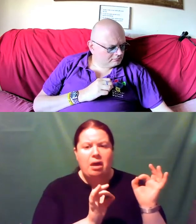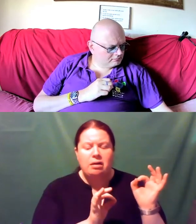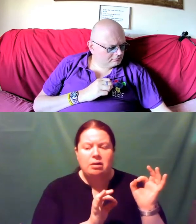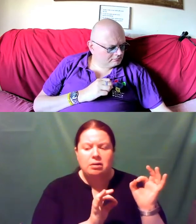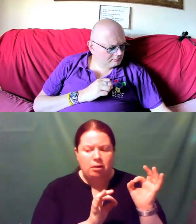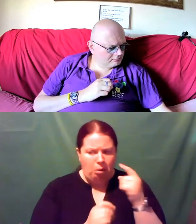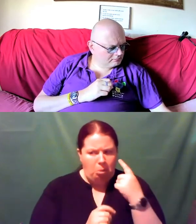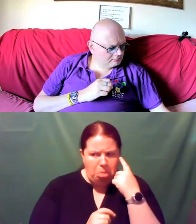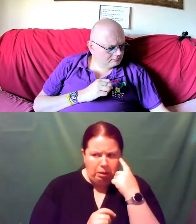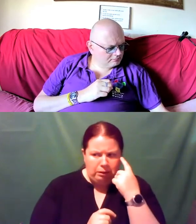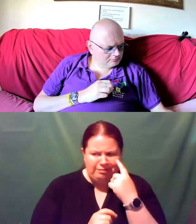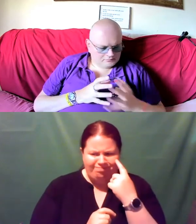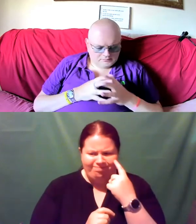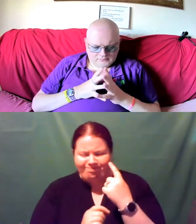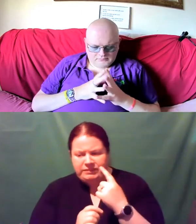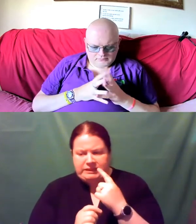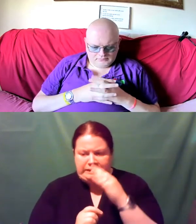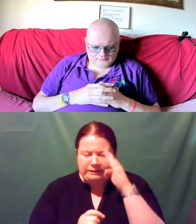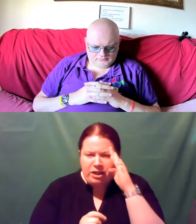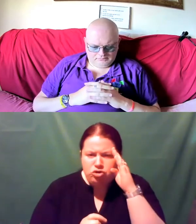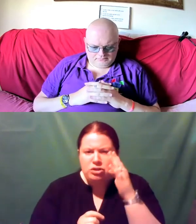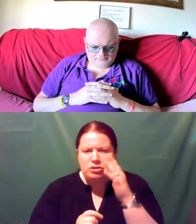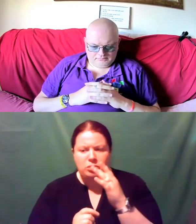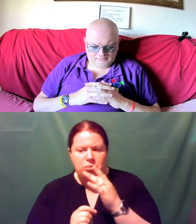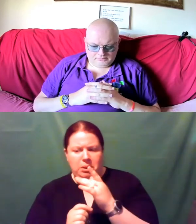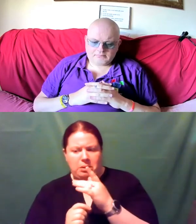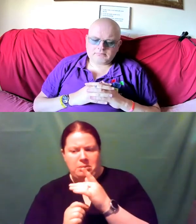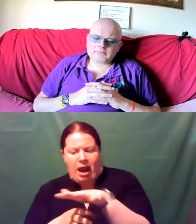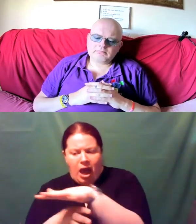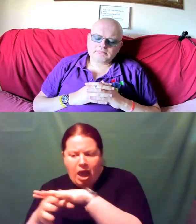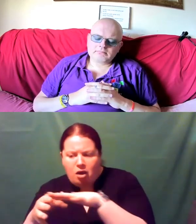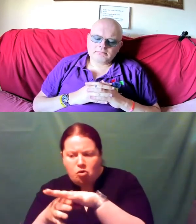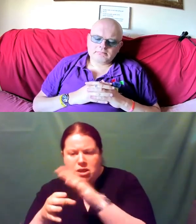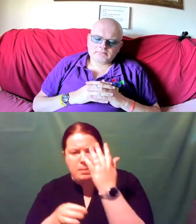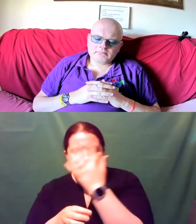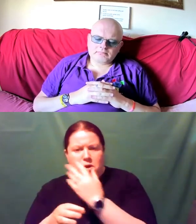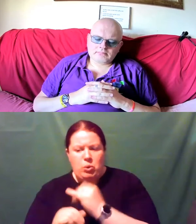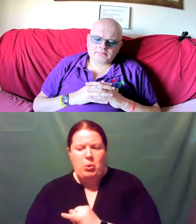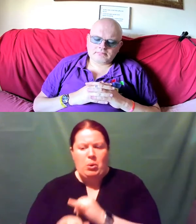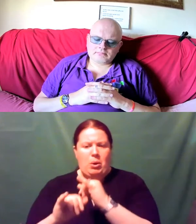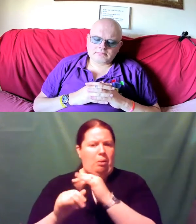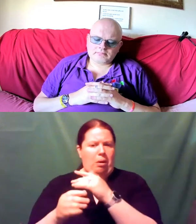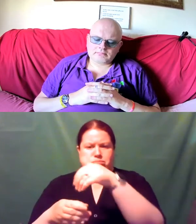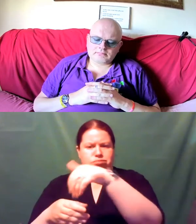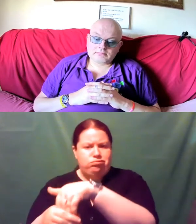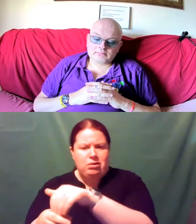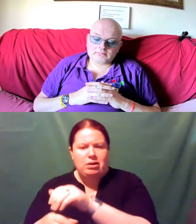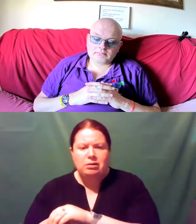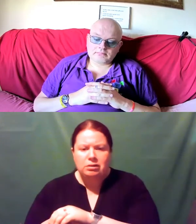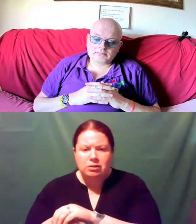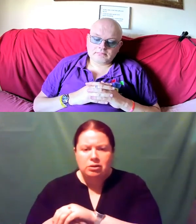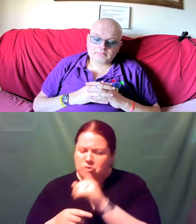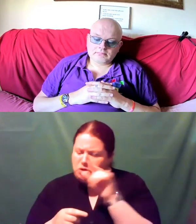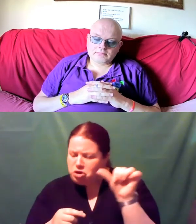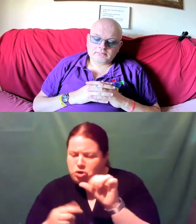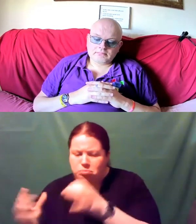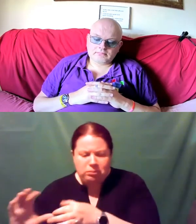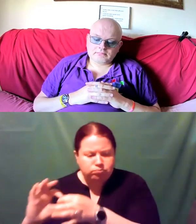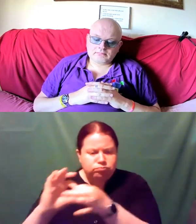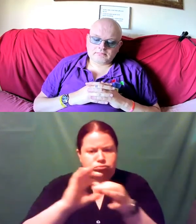become almost a spiritual ghetto? Do you think that people should be part of another church in their local community too? What's